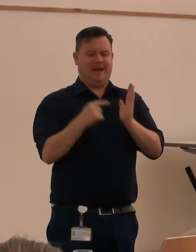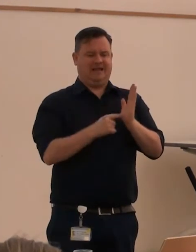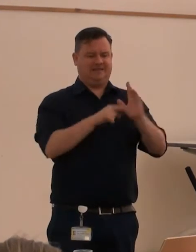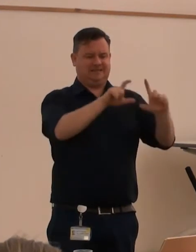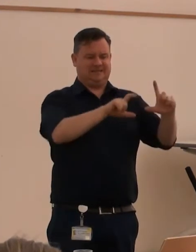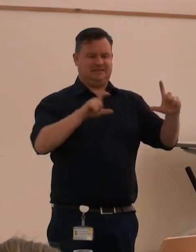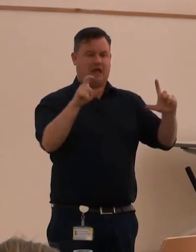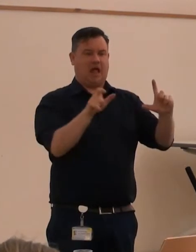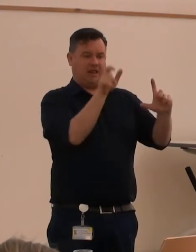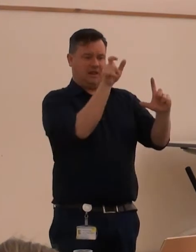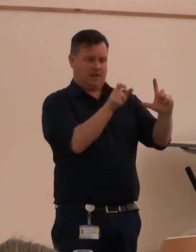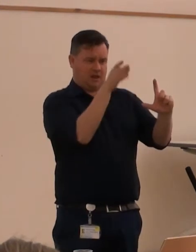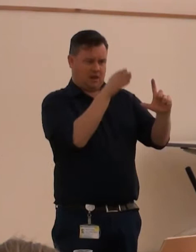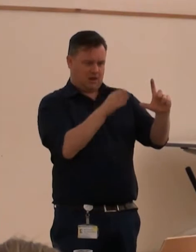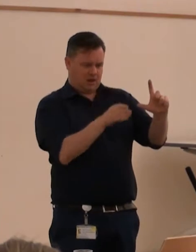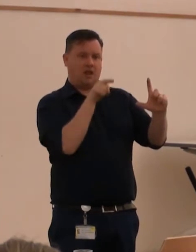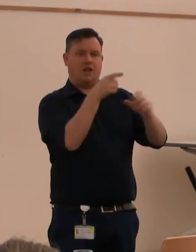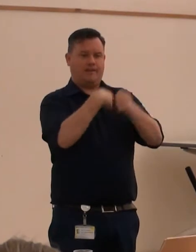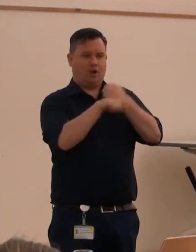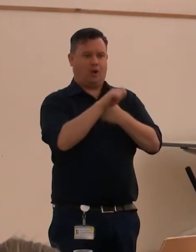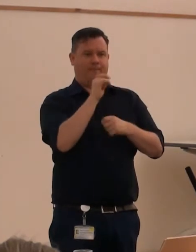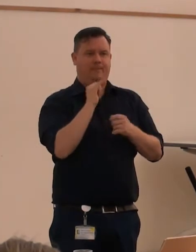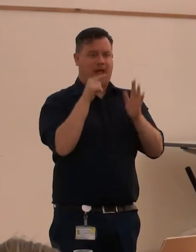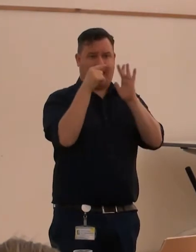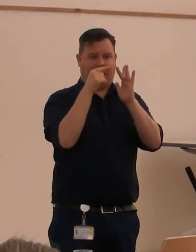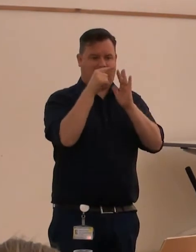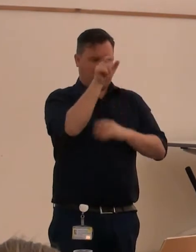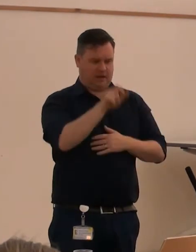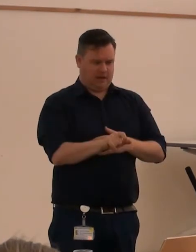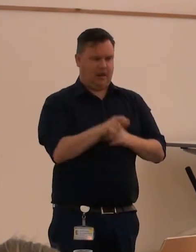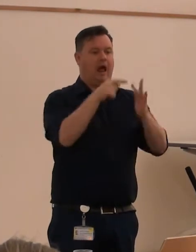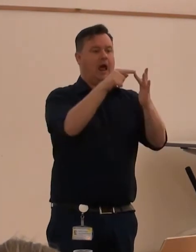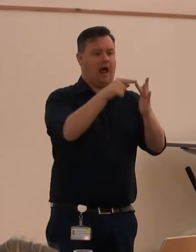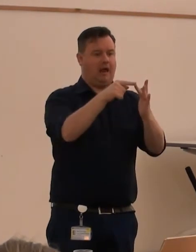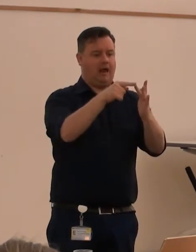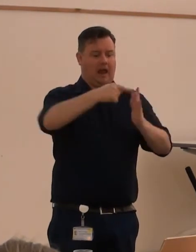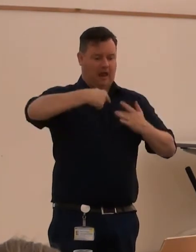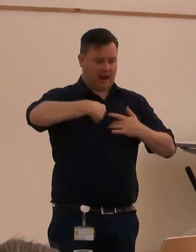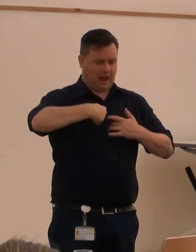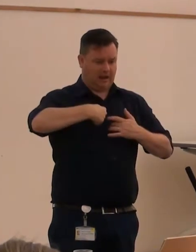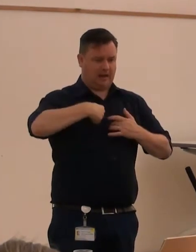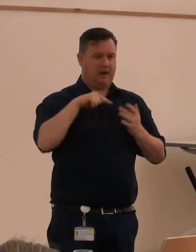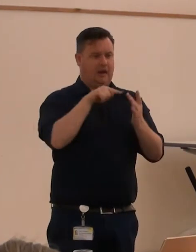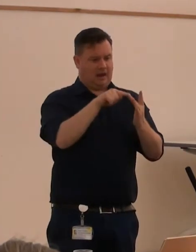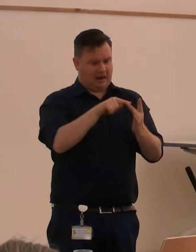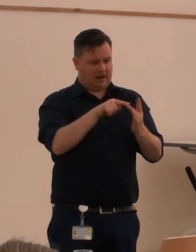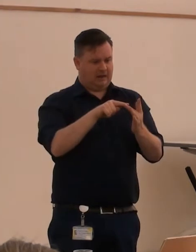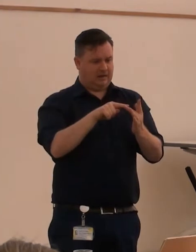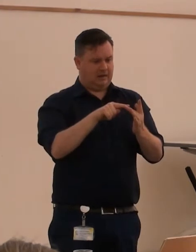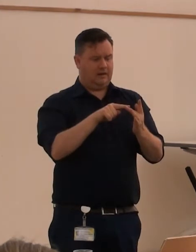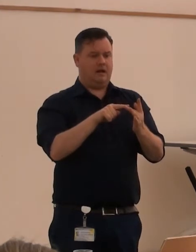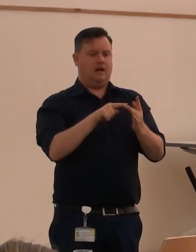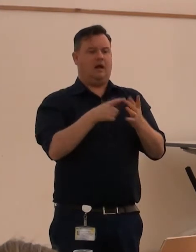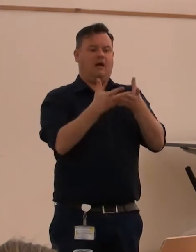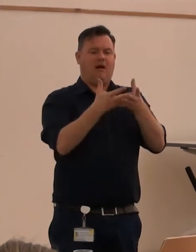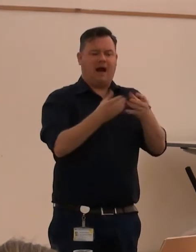letter I. So the I is both about person, the person I, and the